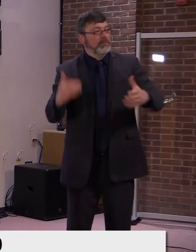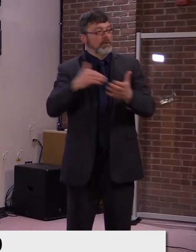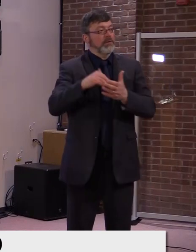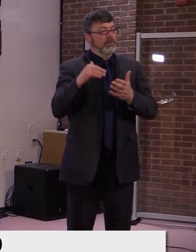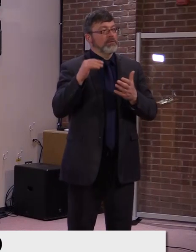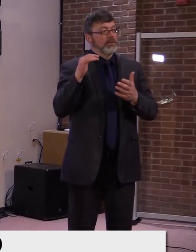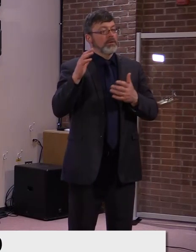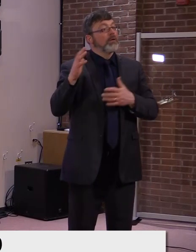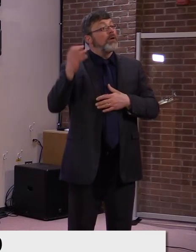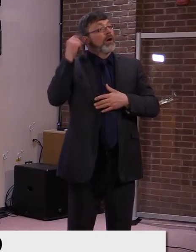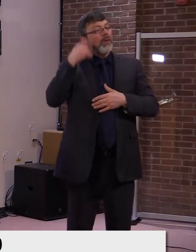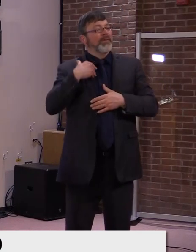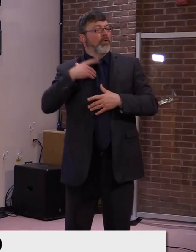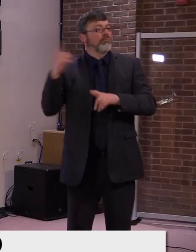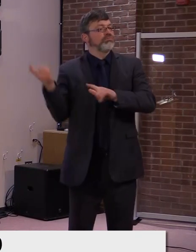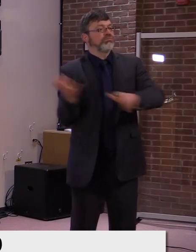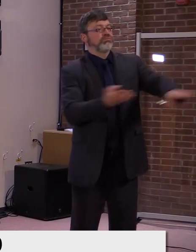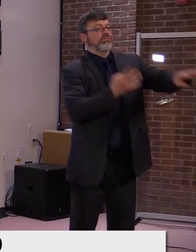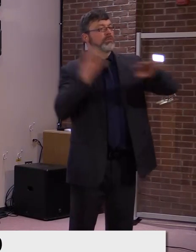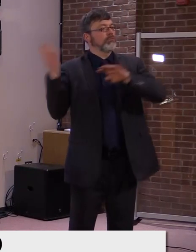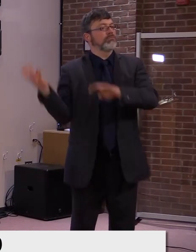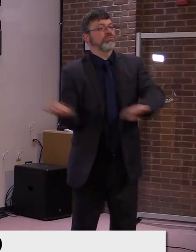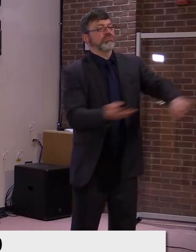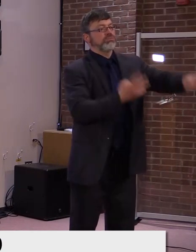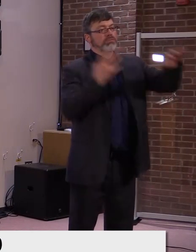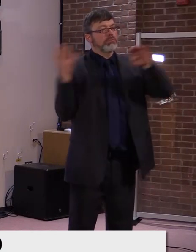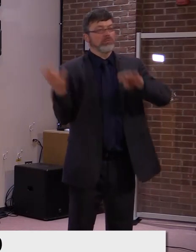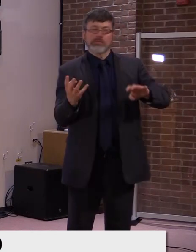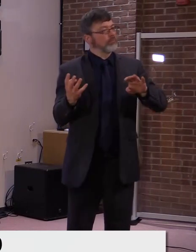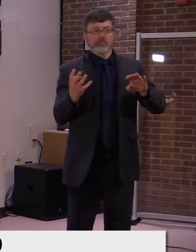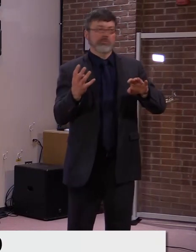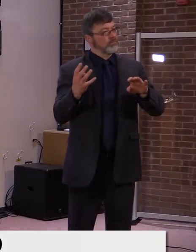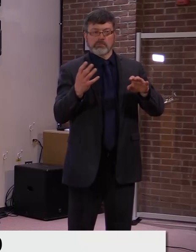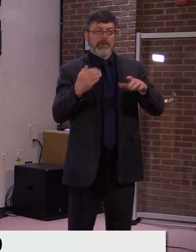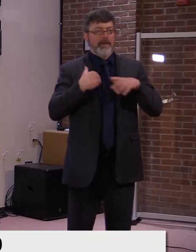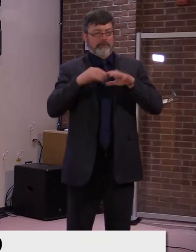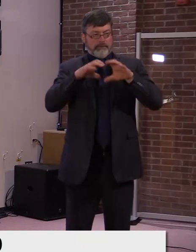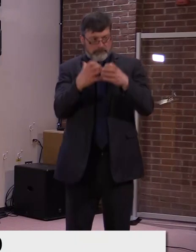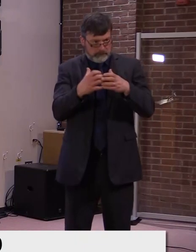Okay, thank you very much. Kat, WCAX.